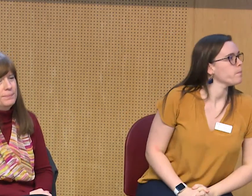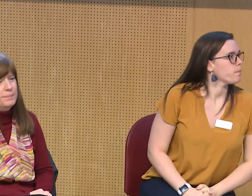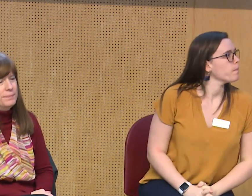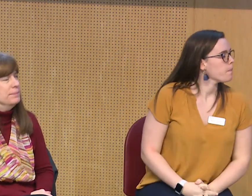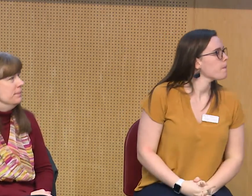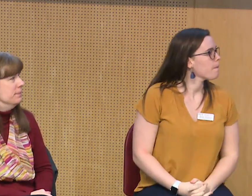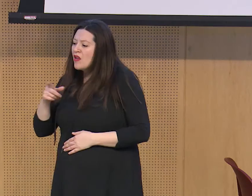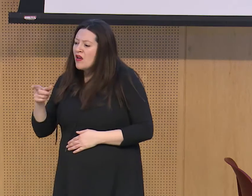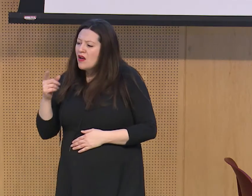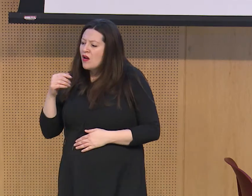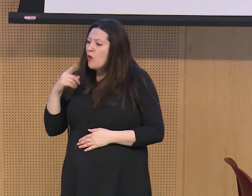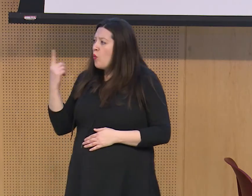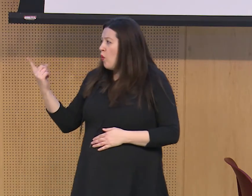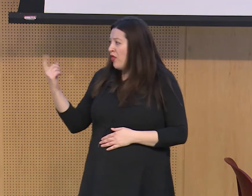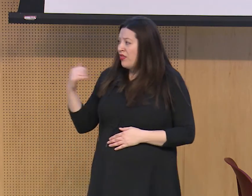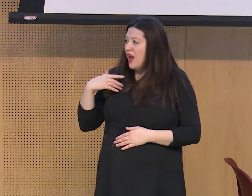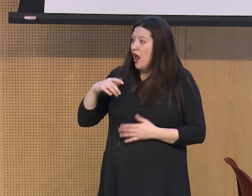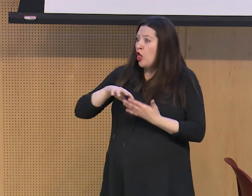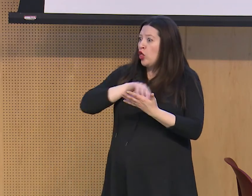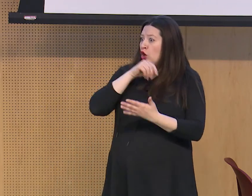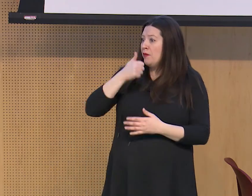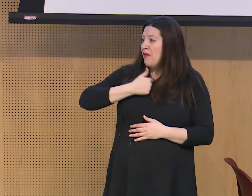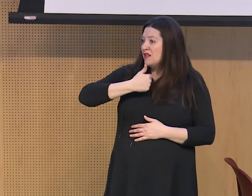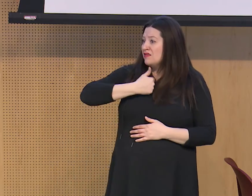can't change it yourself, though, correct?